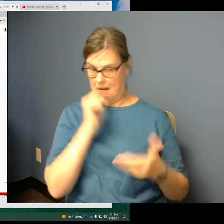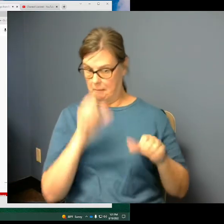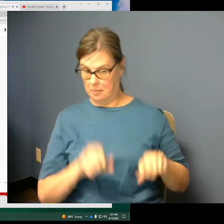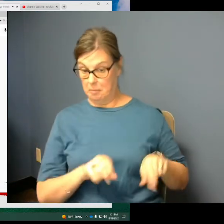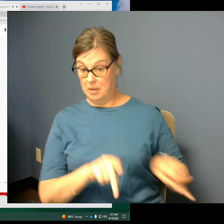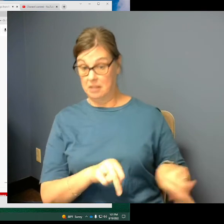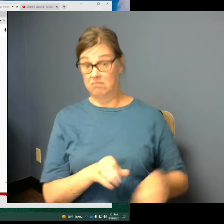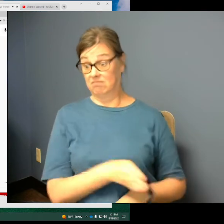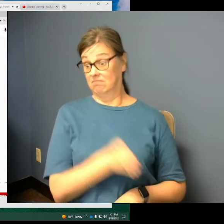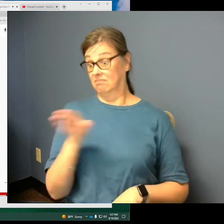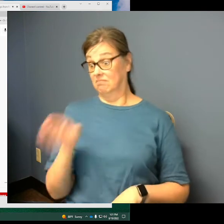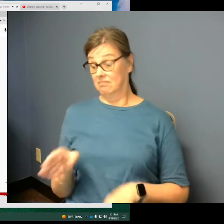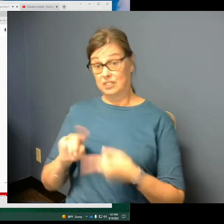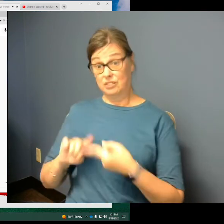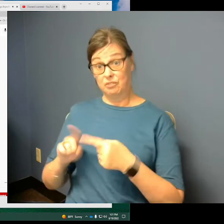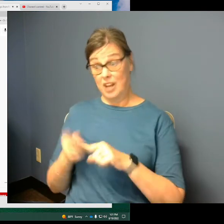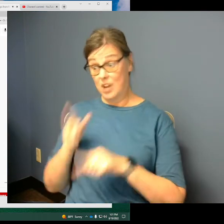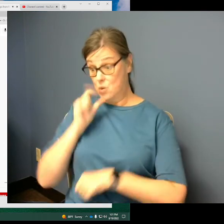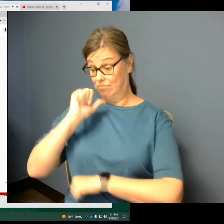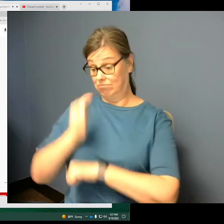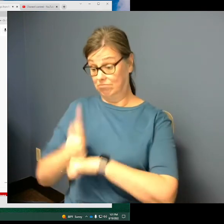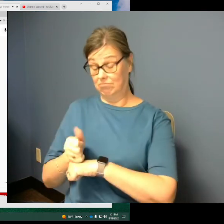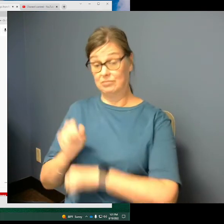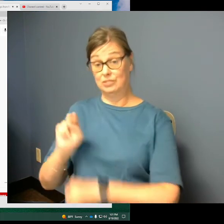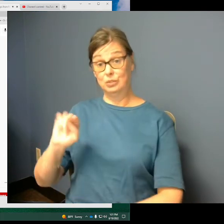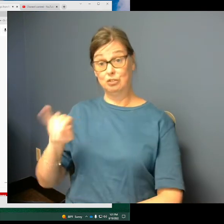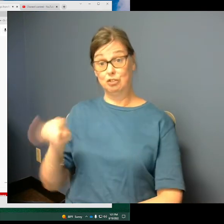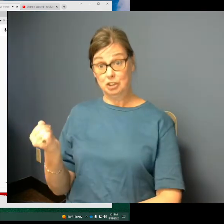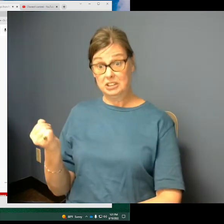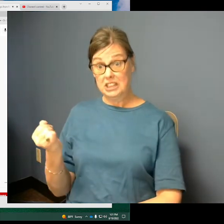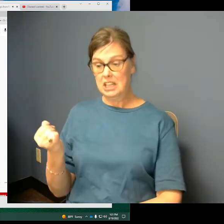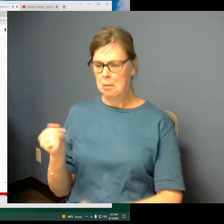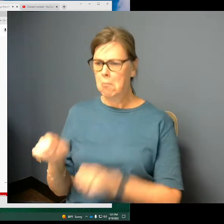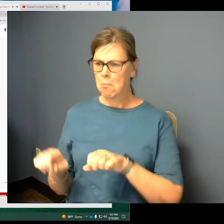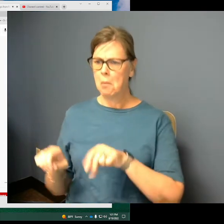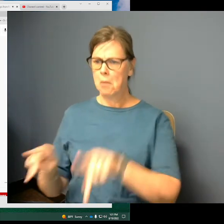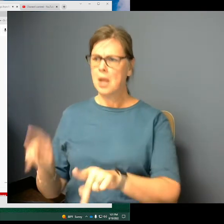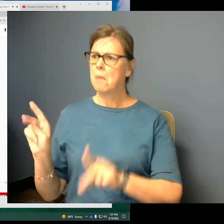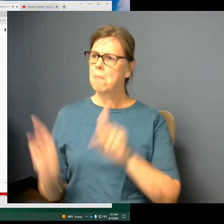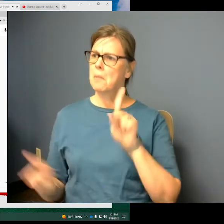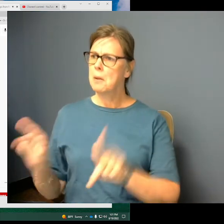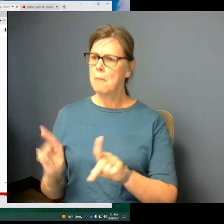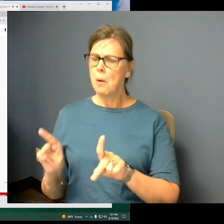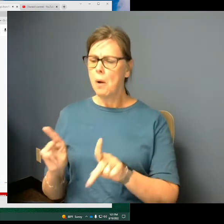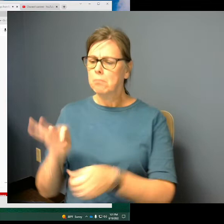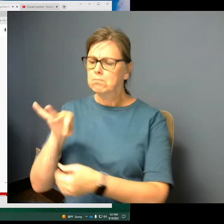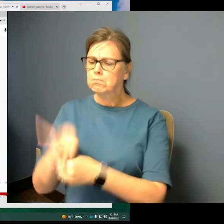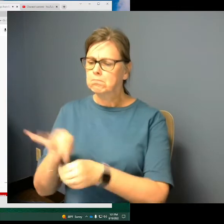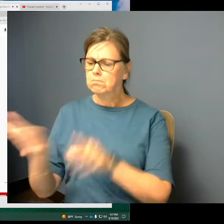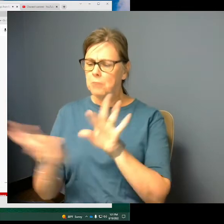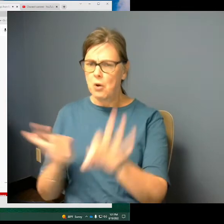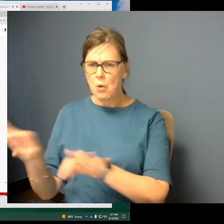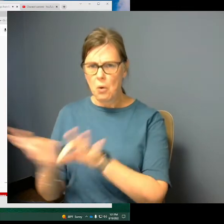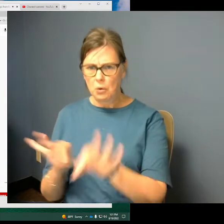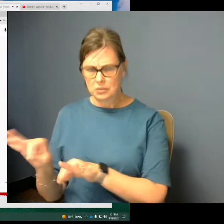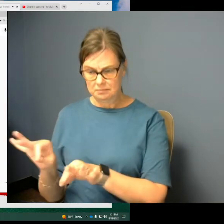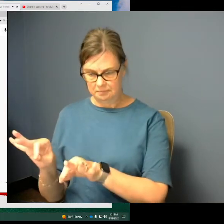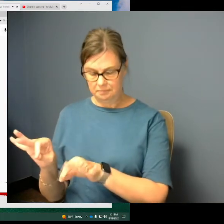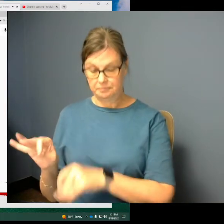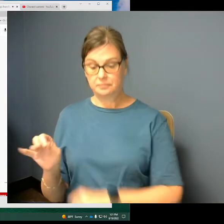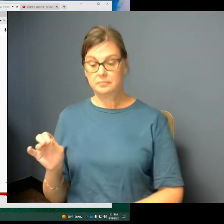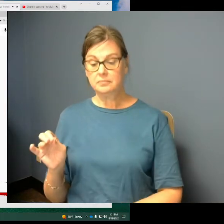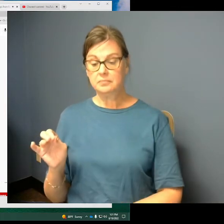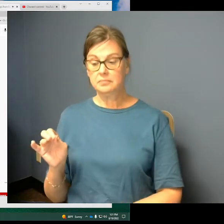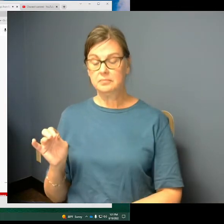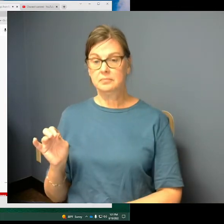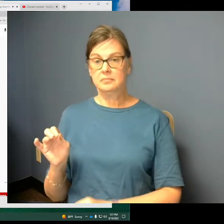Jersey, they allow representative government. And if you look at the population of New York and New Jersey, within about